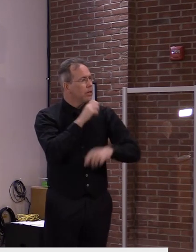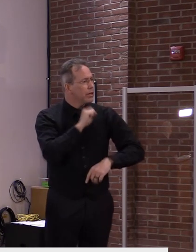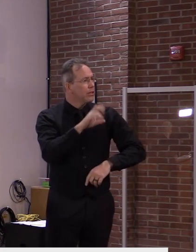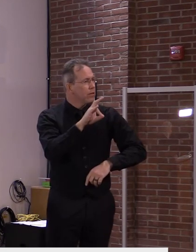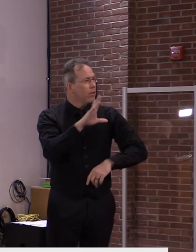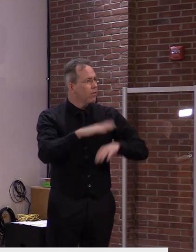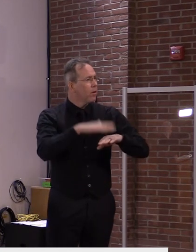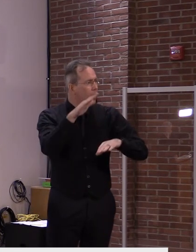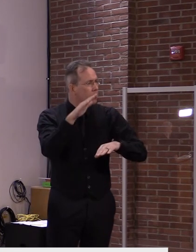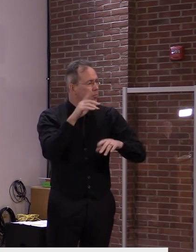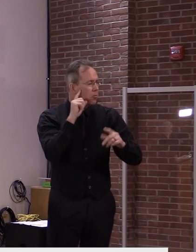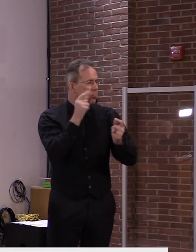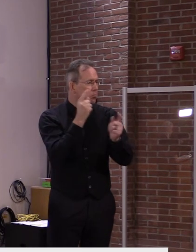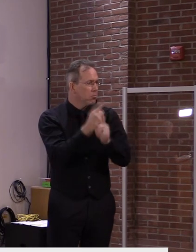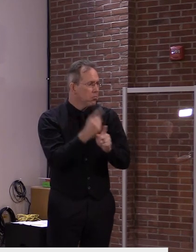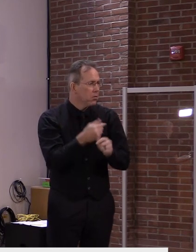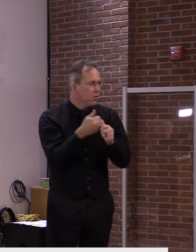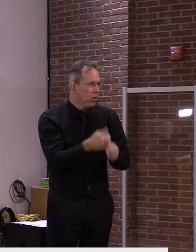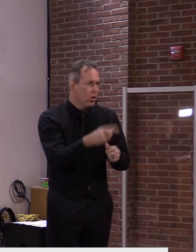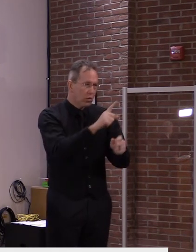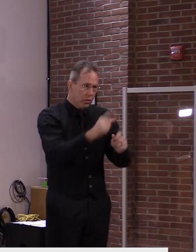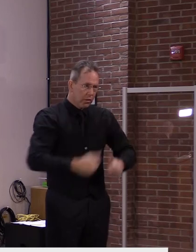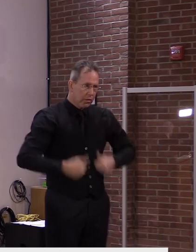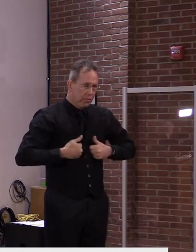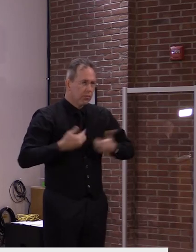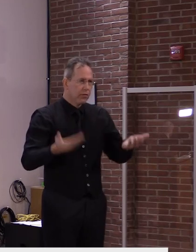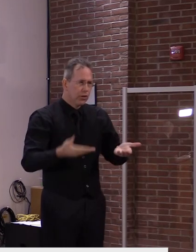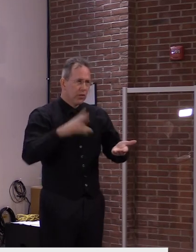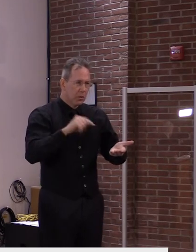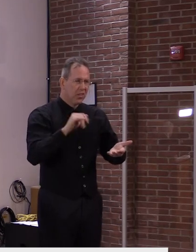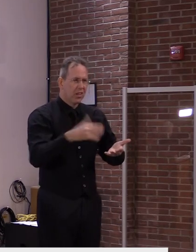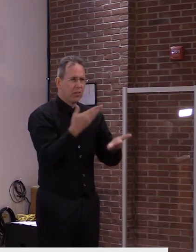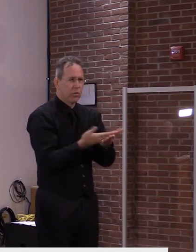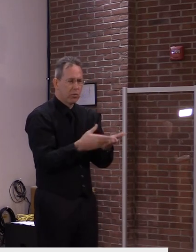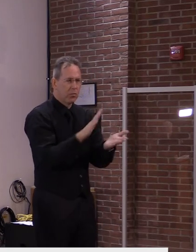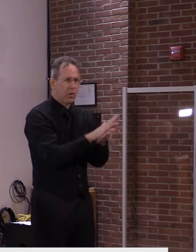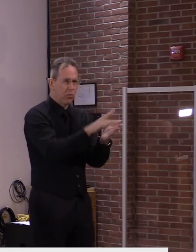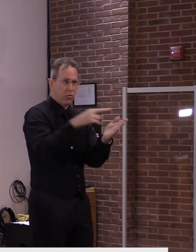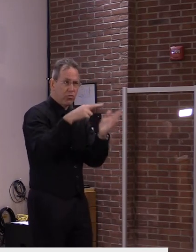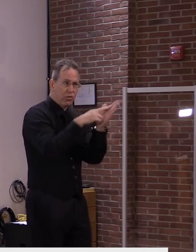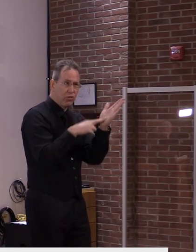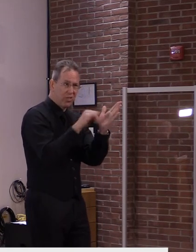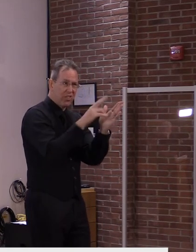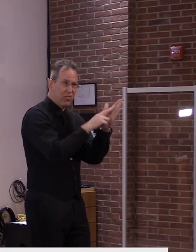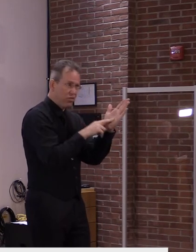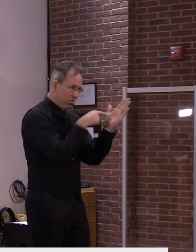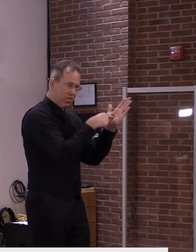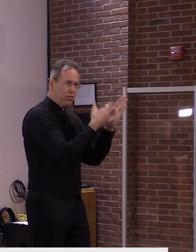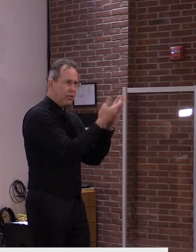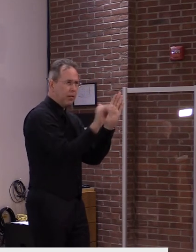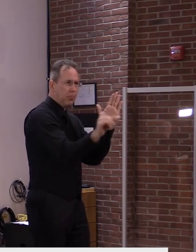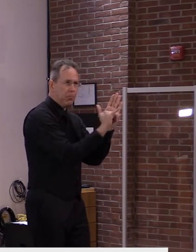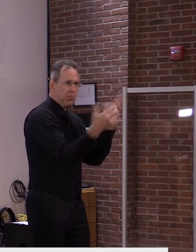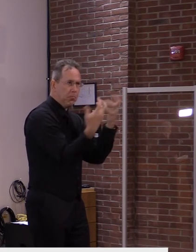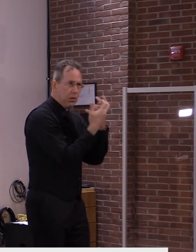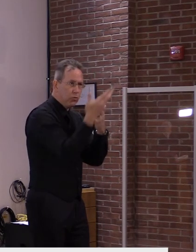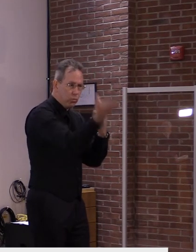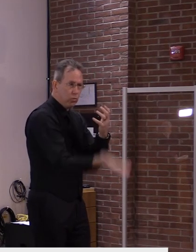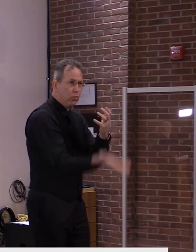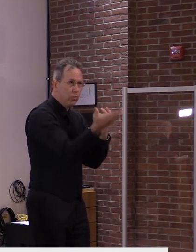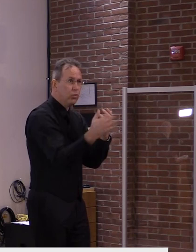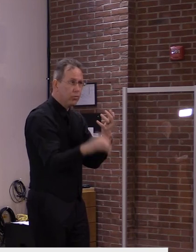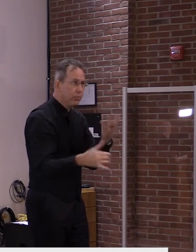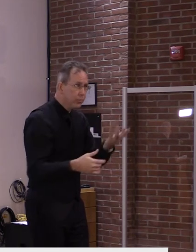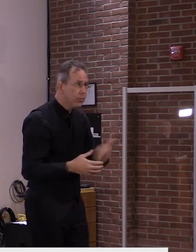population, a lot of people don't have driver's license in this population. So asking them for a driver's license may